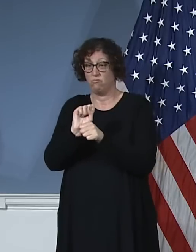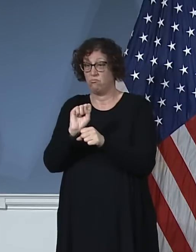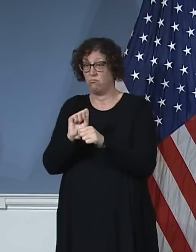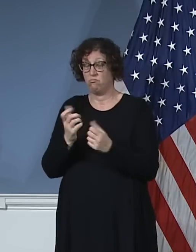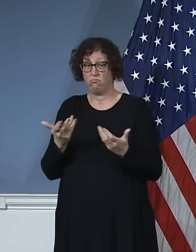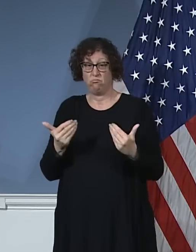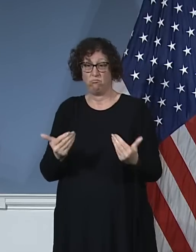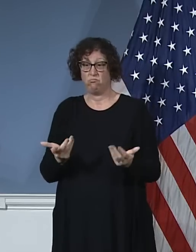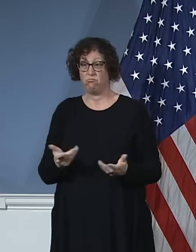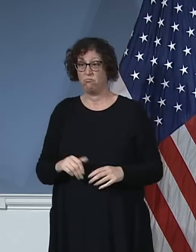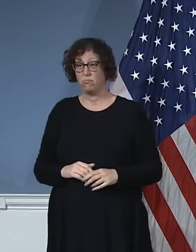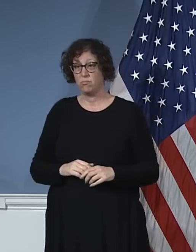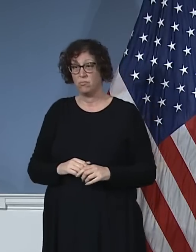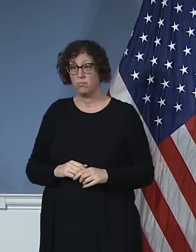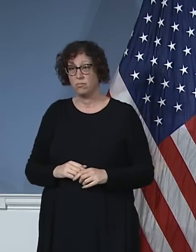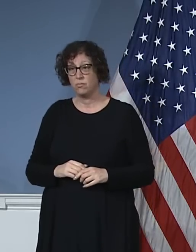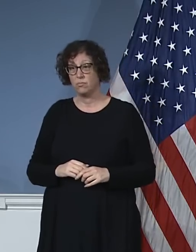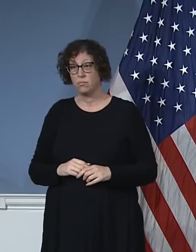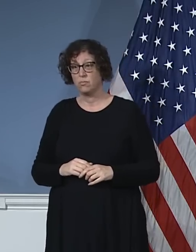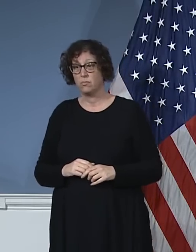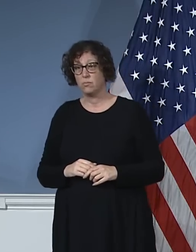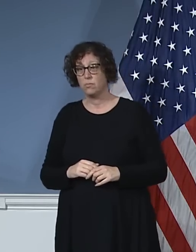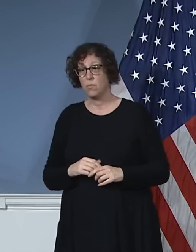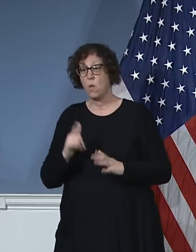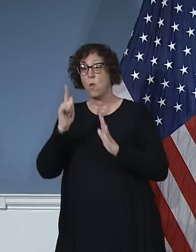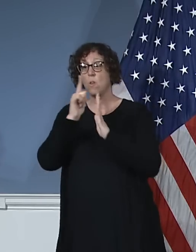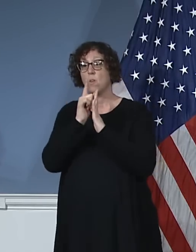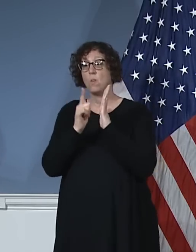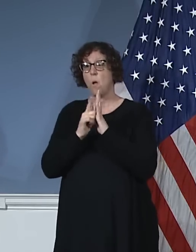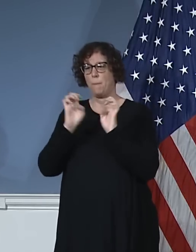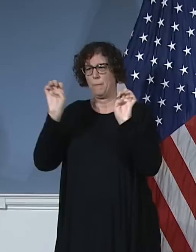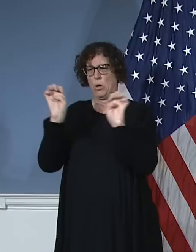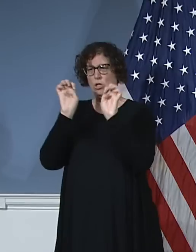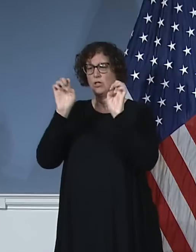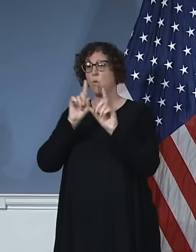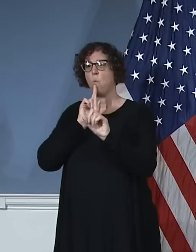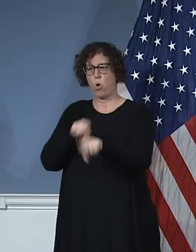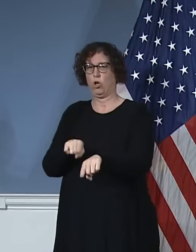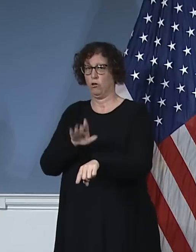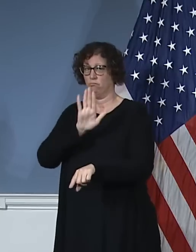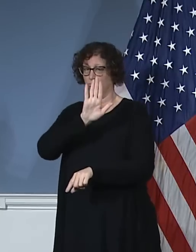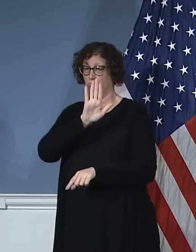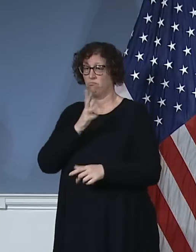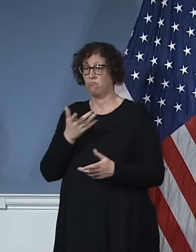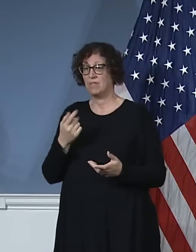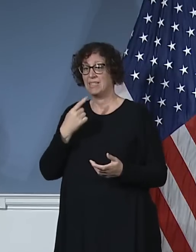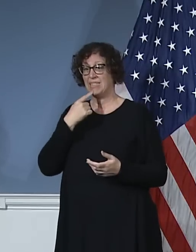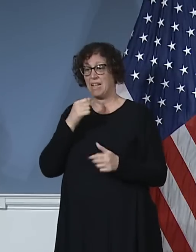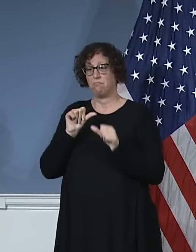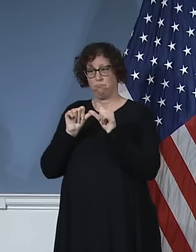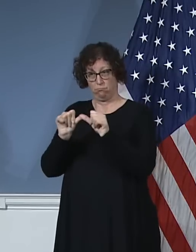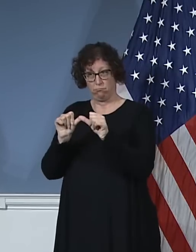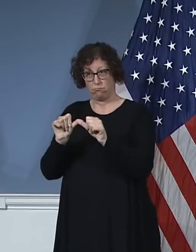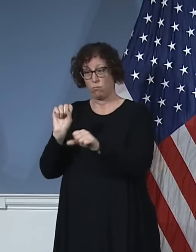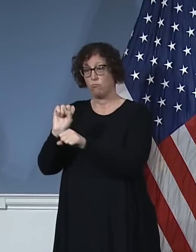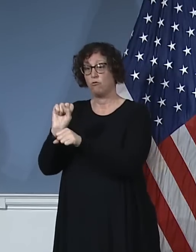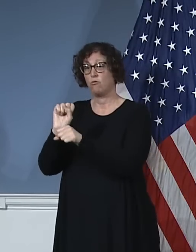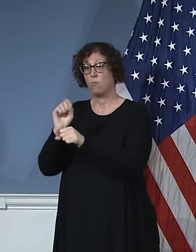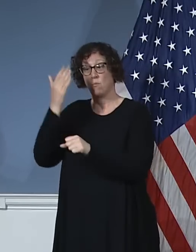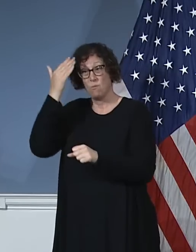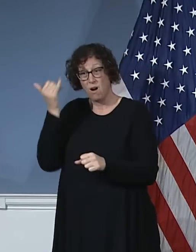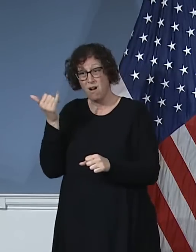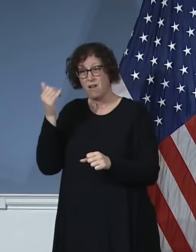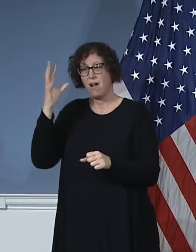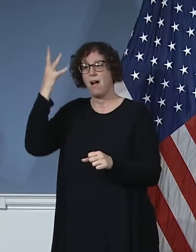was to continue that work because it is outdoors, because clearly any part